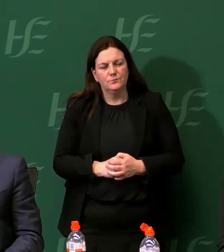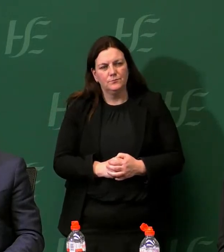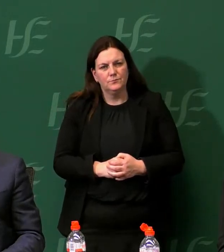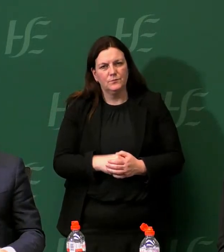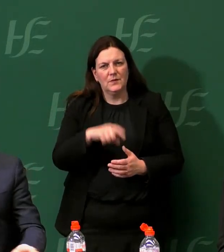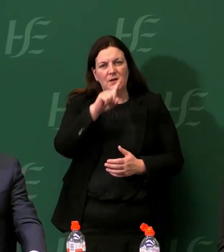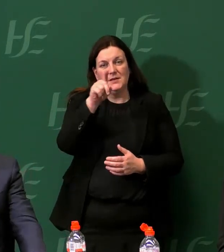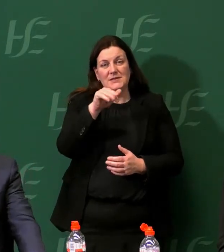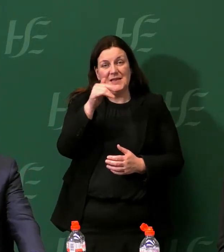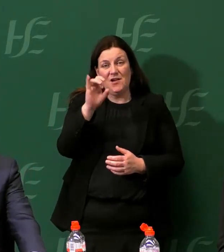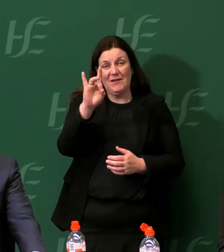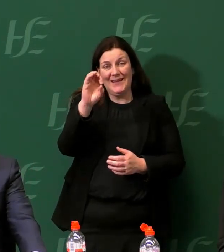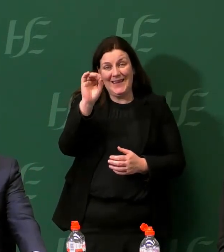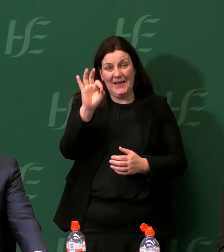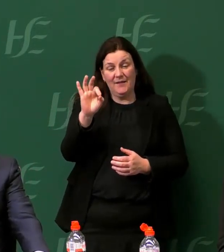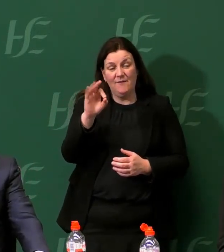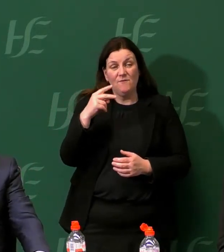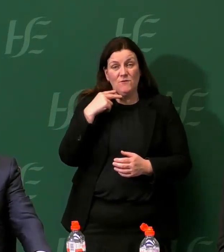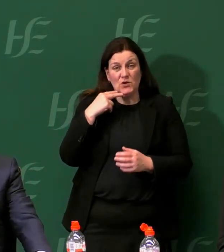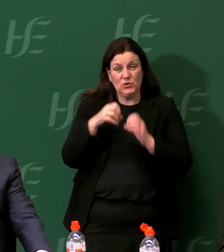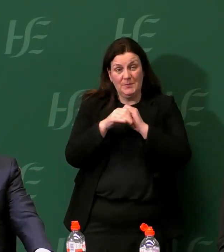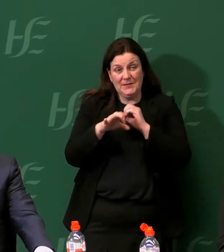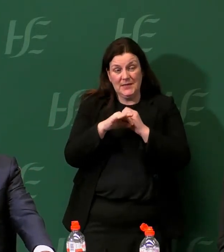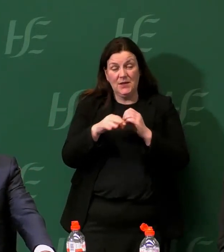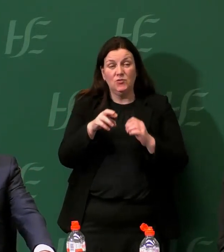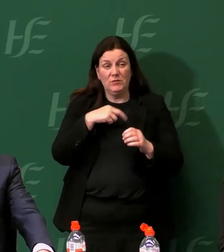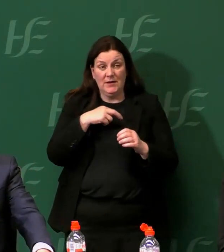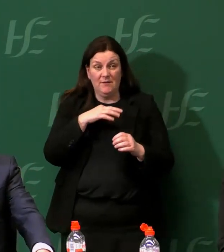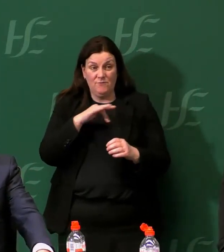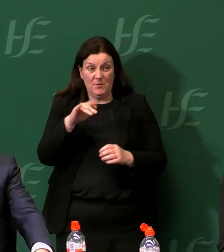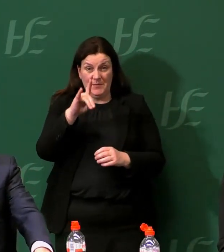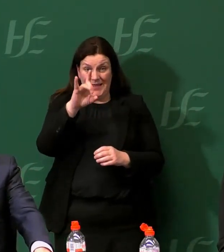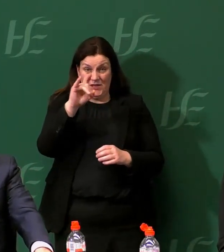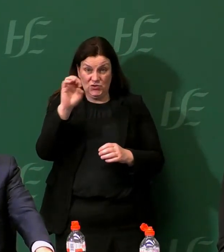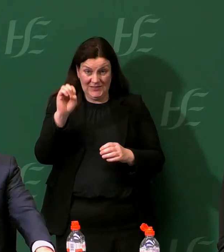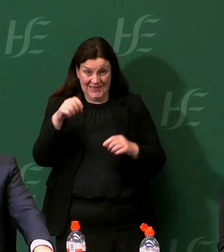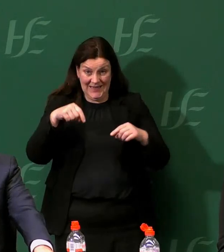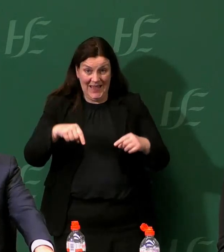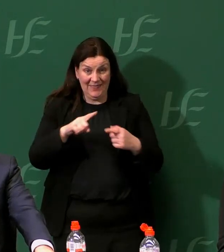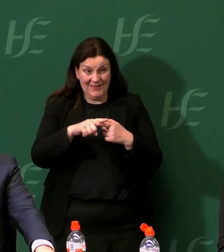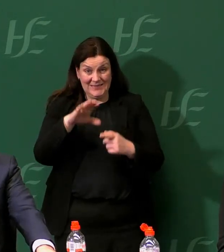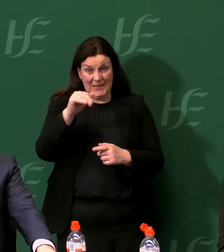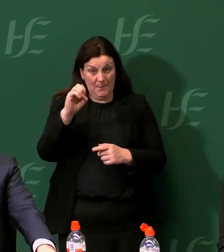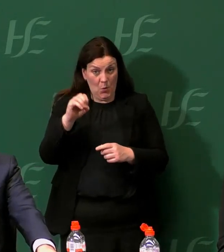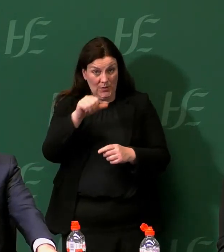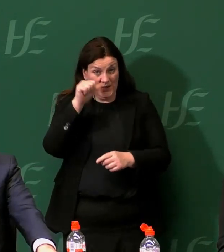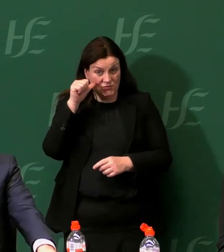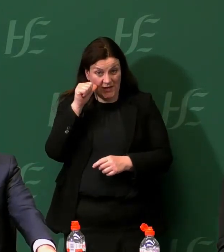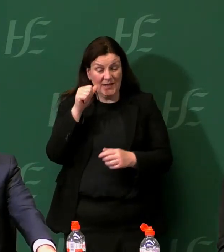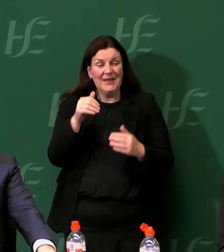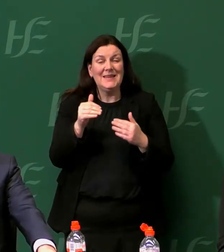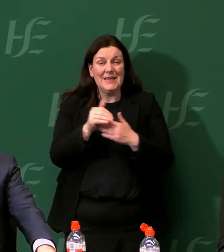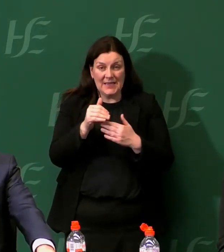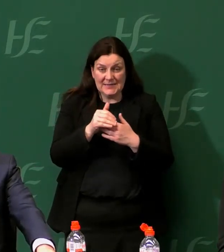Zara King, Virgin Media. I suppose the takeaway from both the HSE this week and the CMO yesterday is that, yes, while things are stable, they're